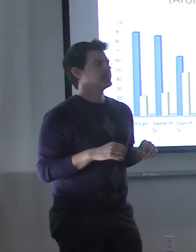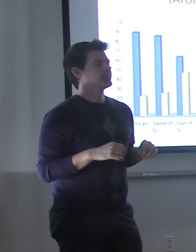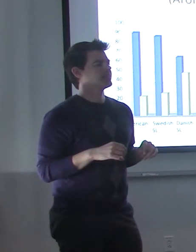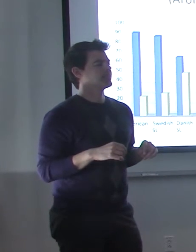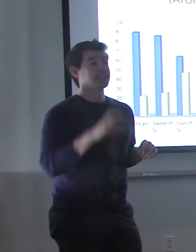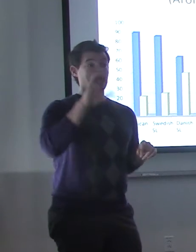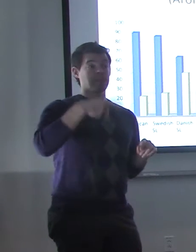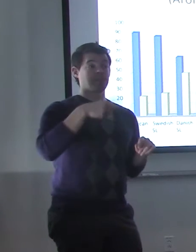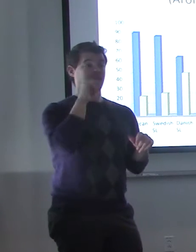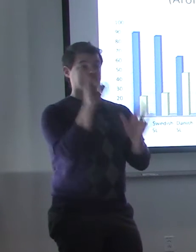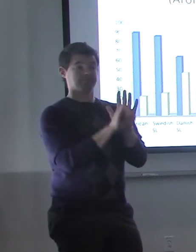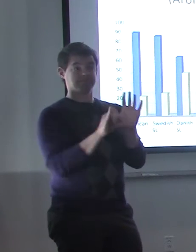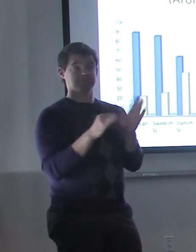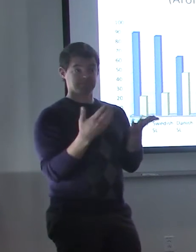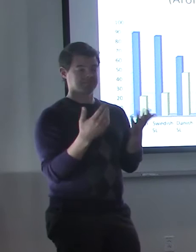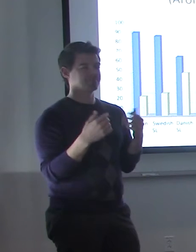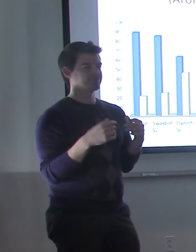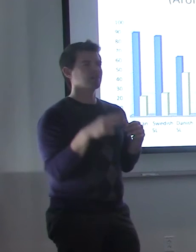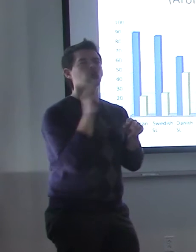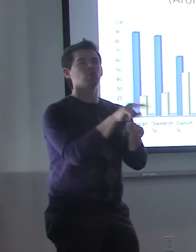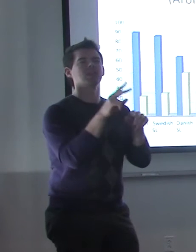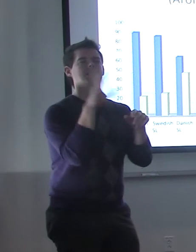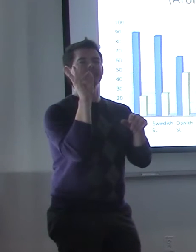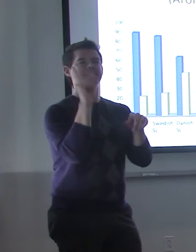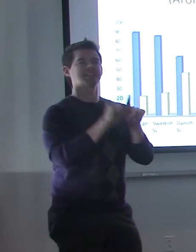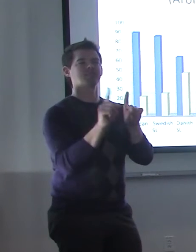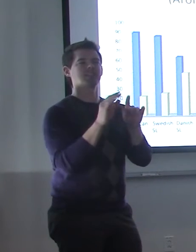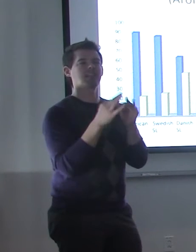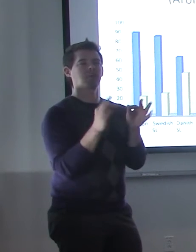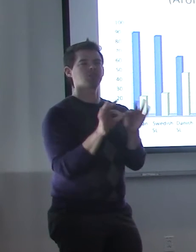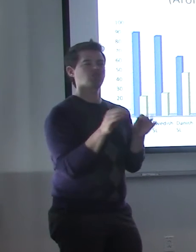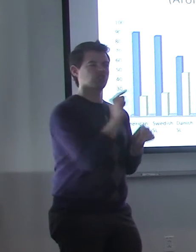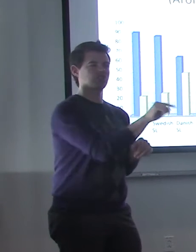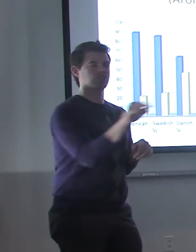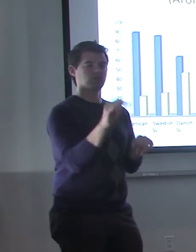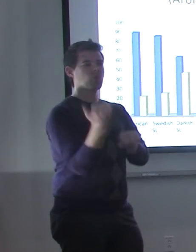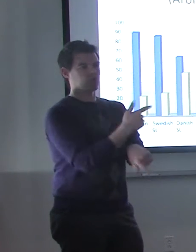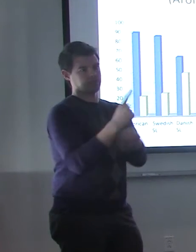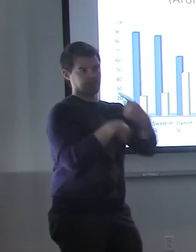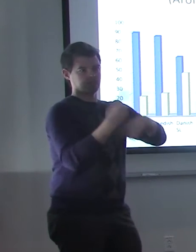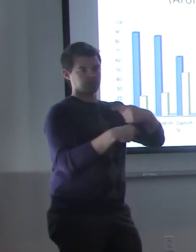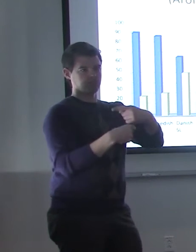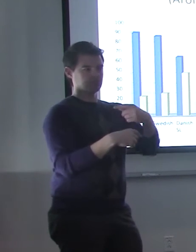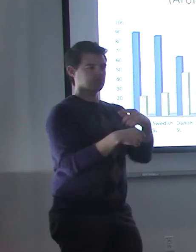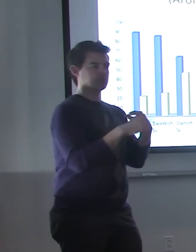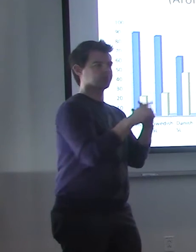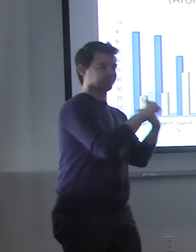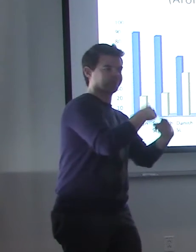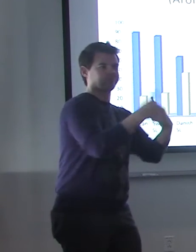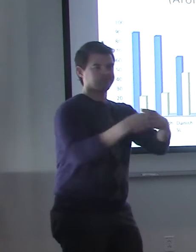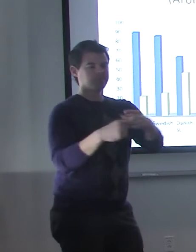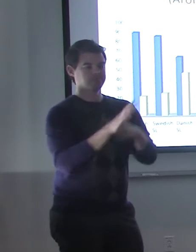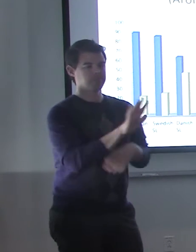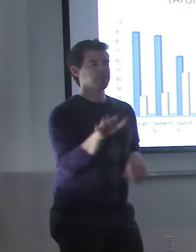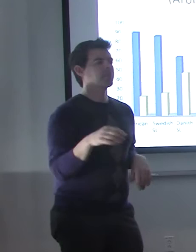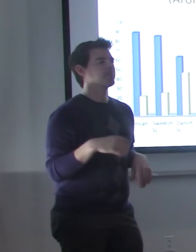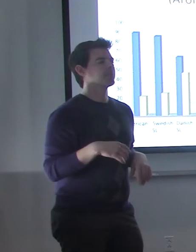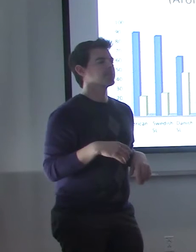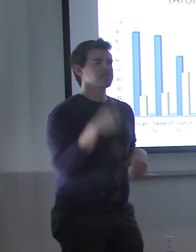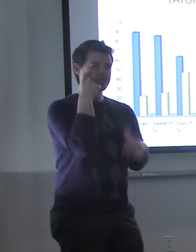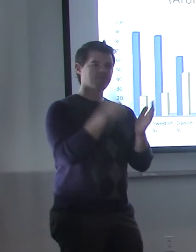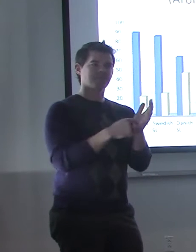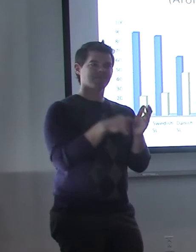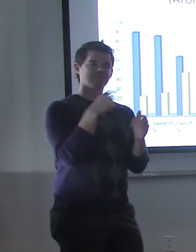found from a range of 6 sign languages that they clustered into 2 groups. One group tended to